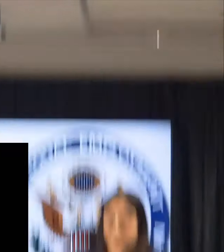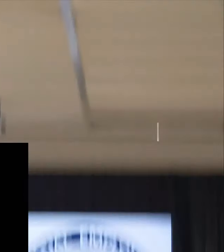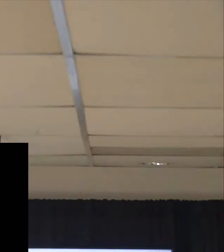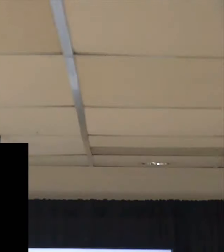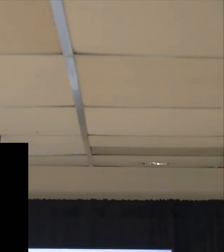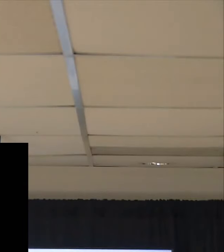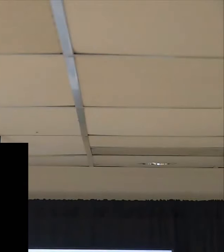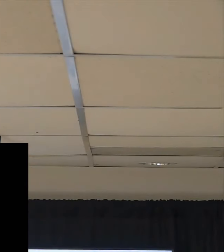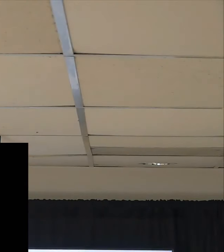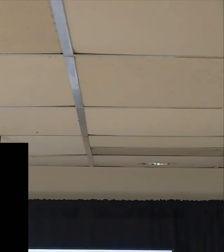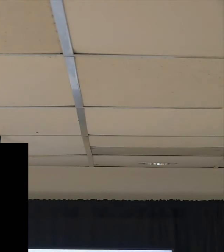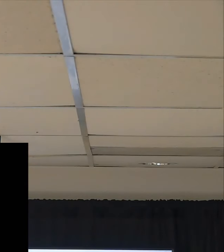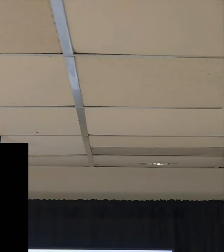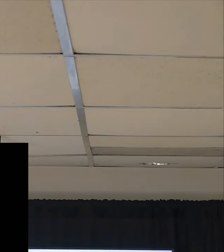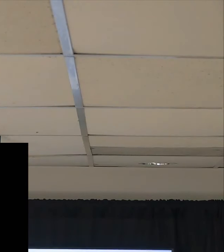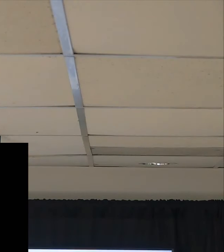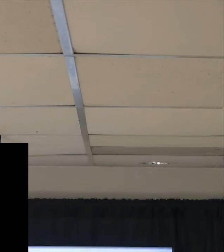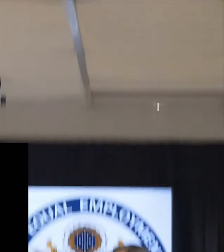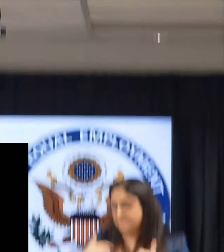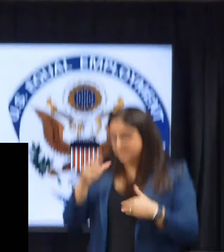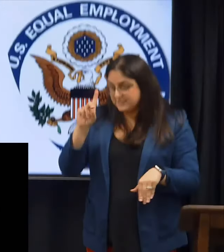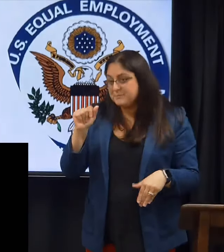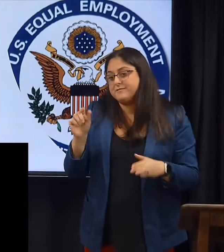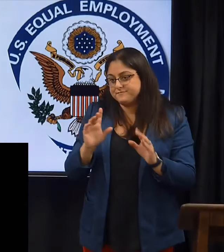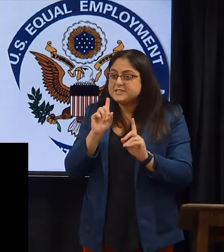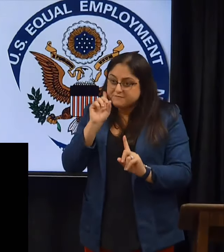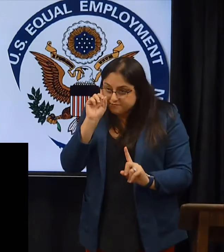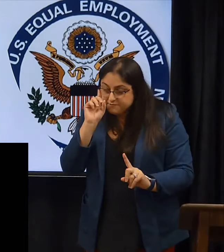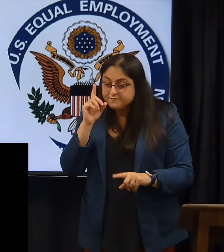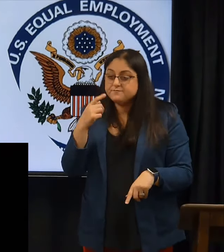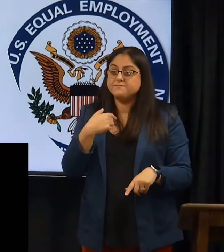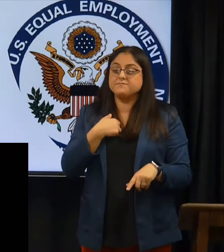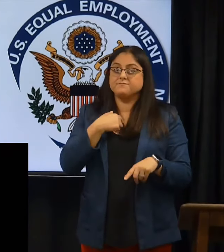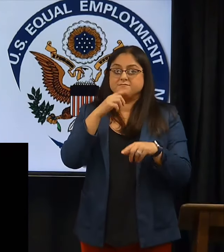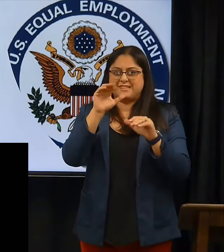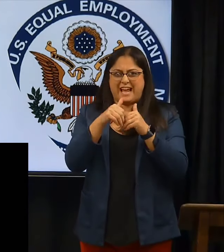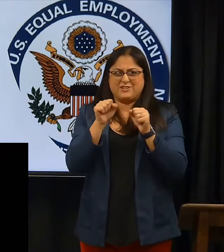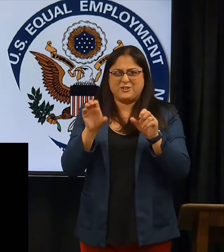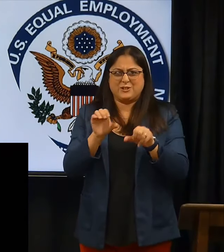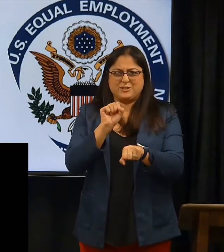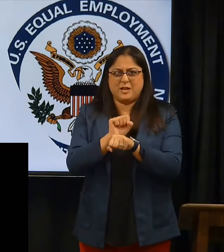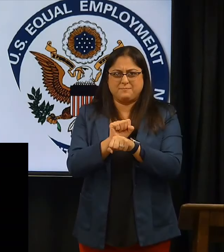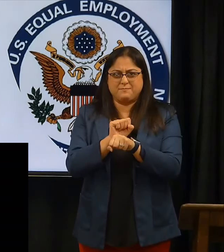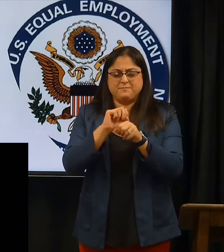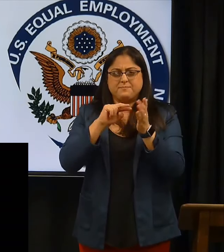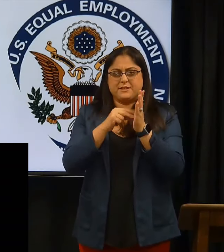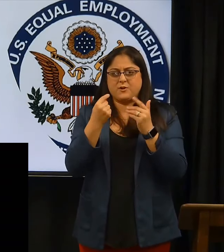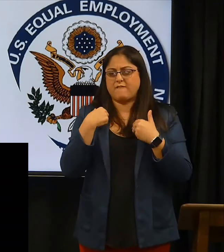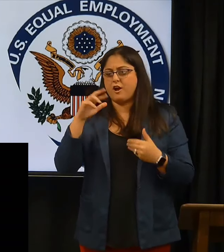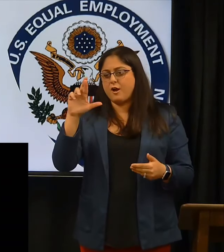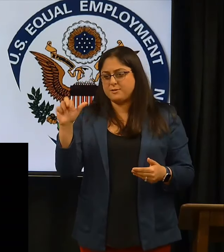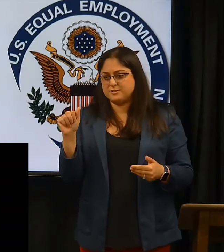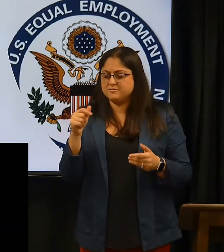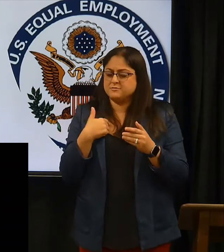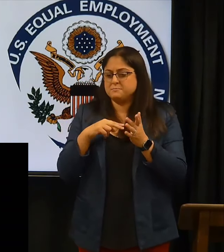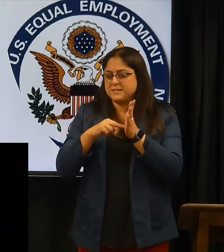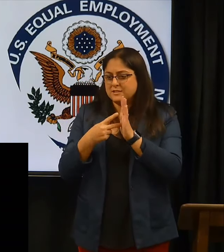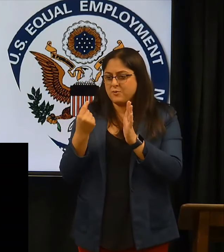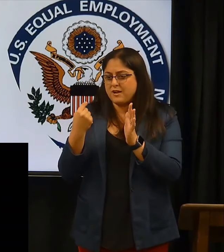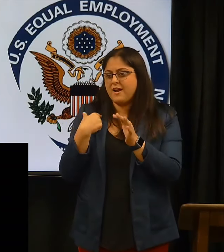for example, so I can do my job, but I have a disability, but I must have